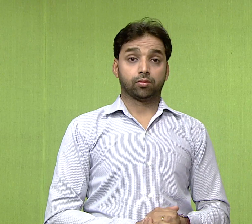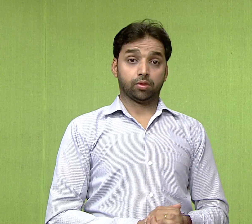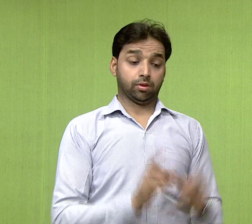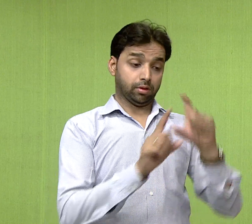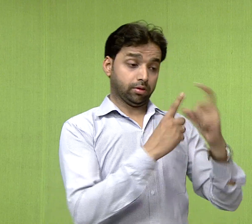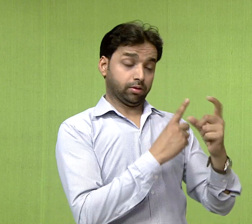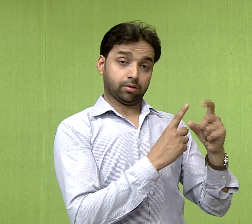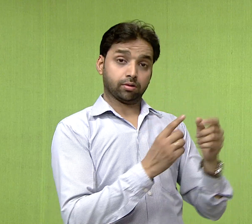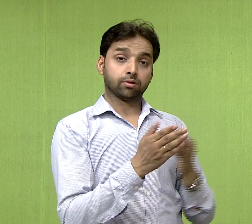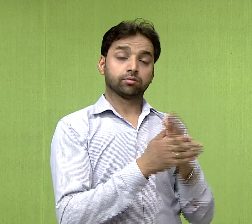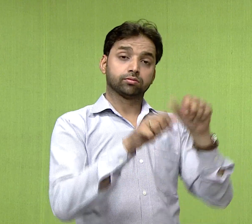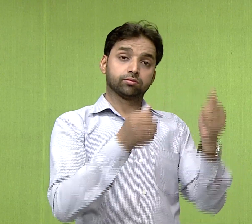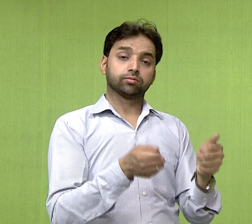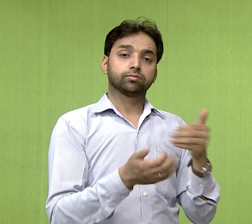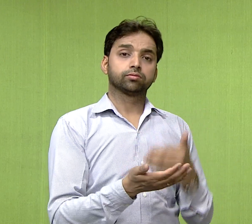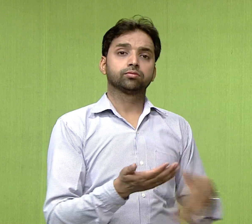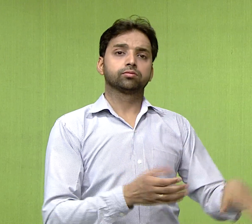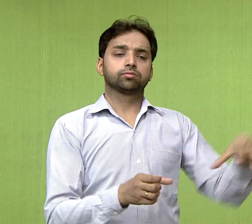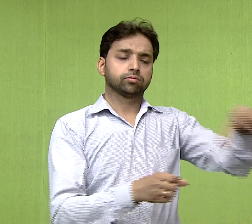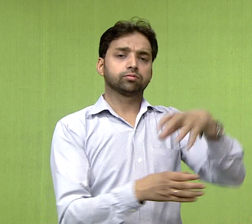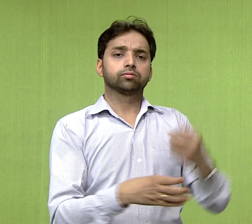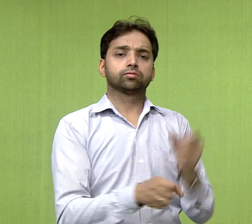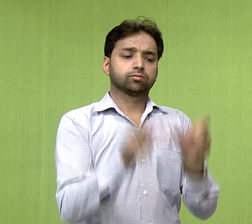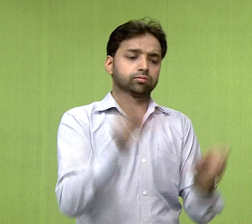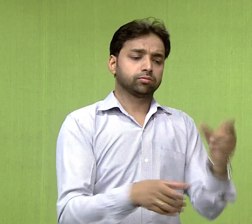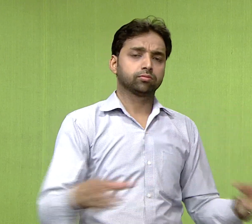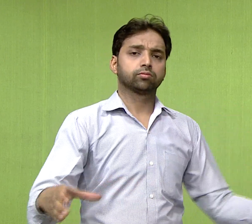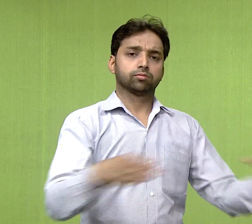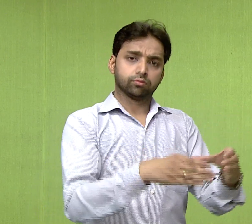Culture is shared by a group of people.